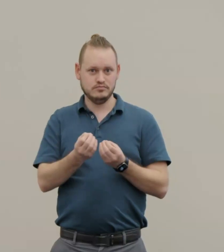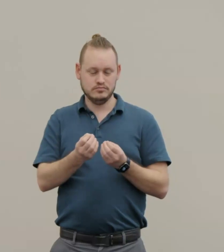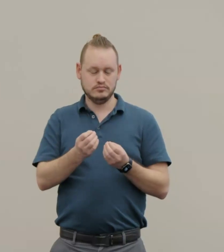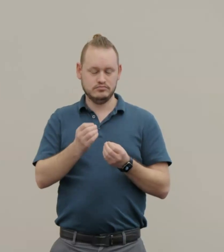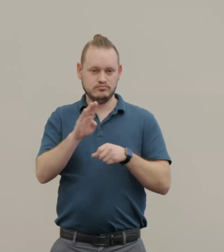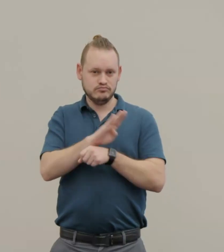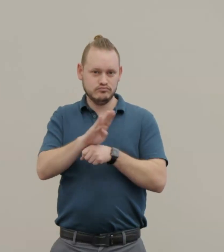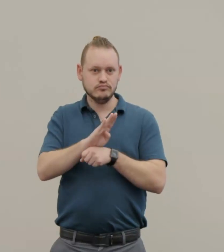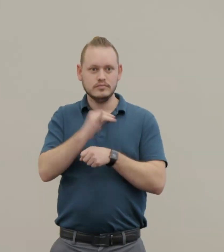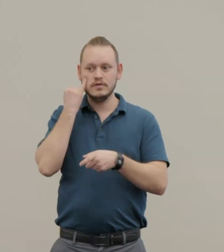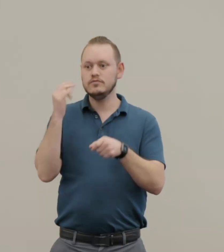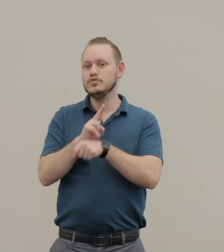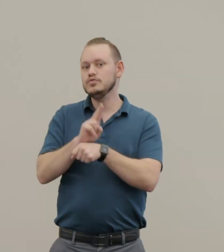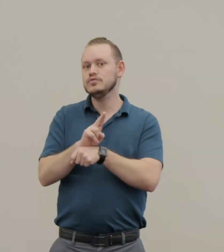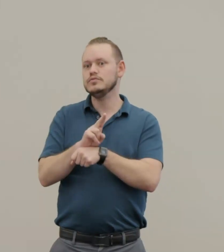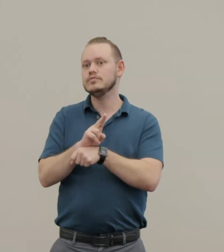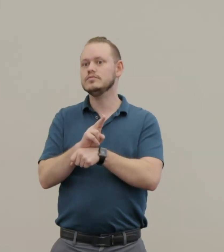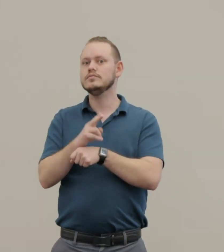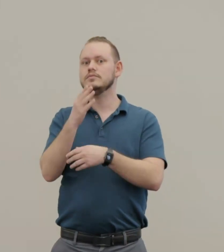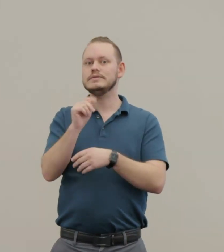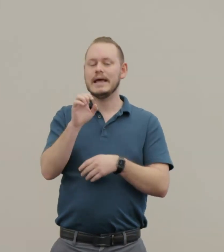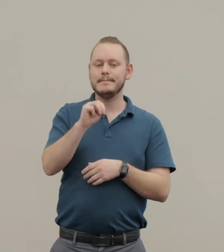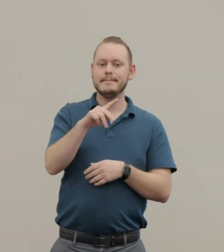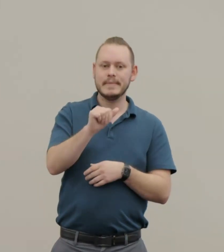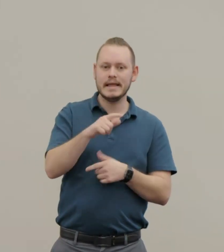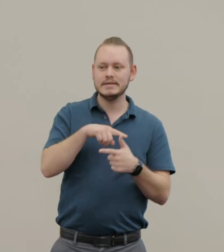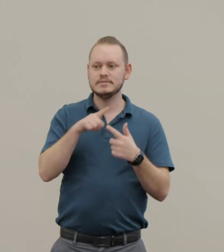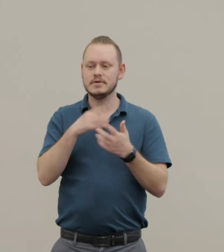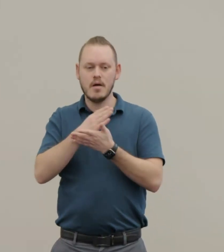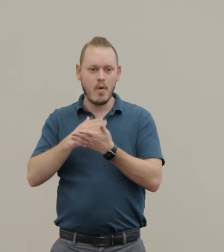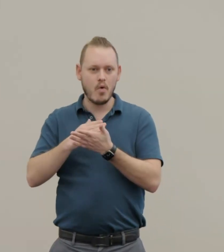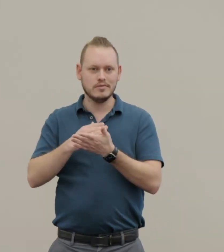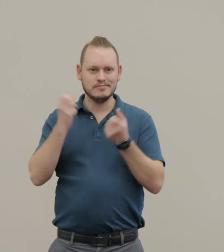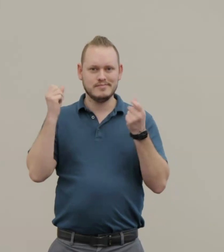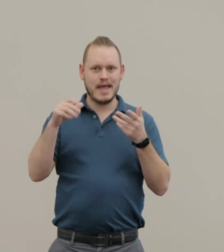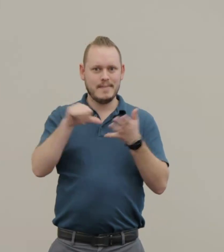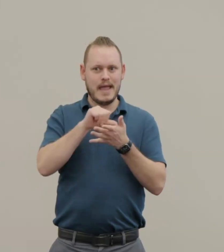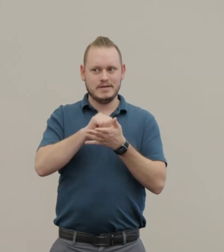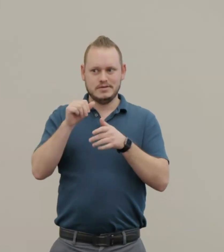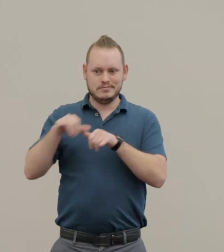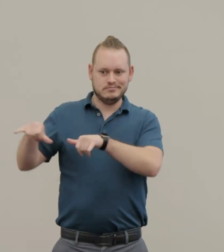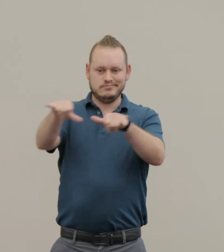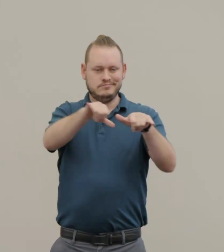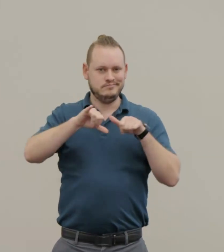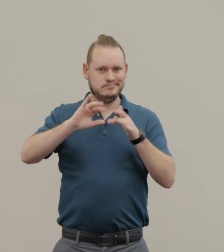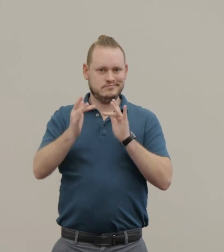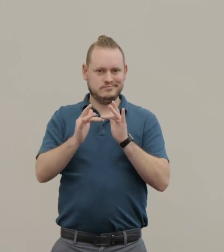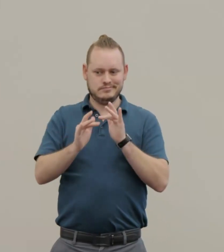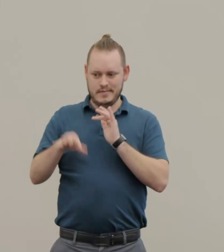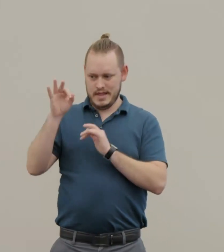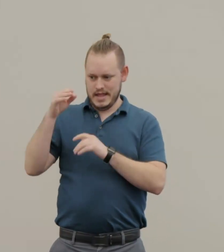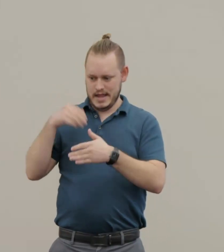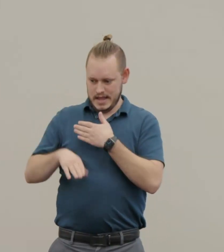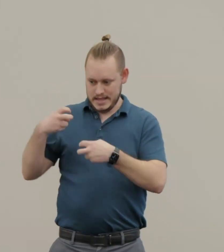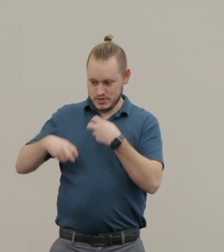are using components or templates that populate across many, many pages of our website, we find accessibilities within issues